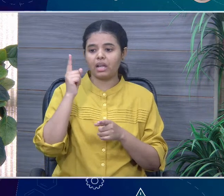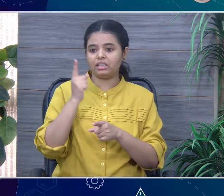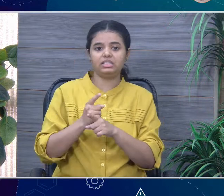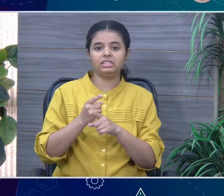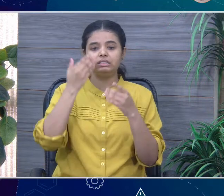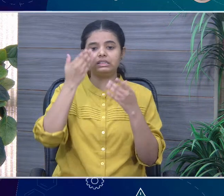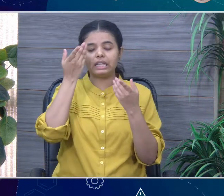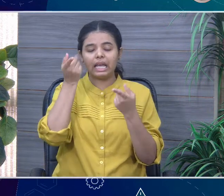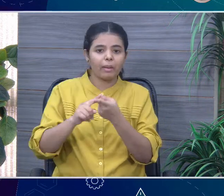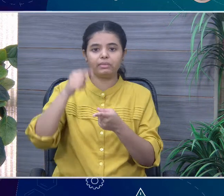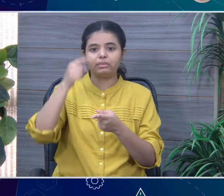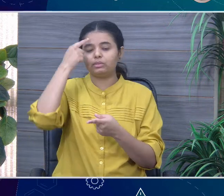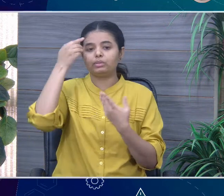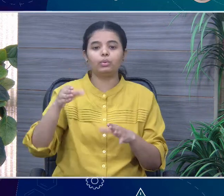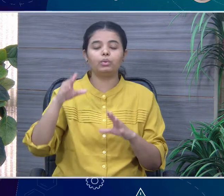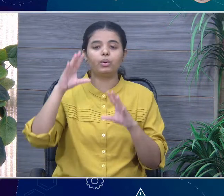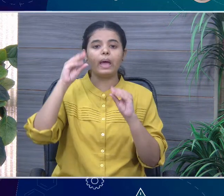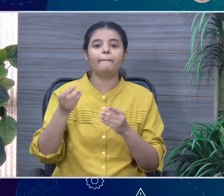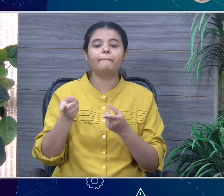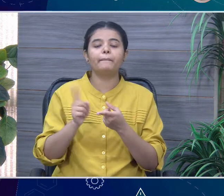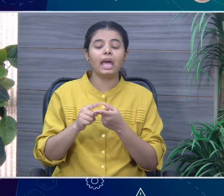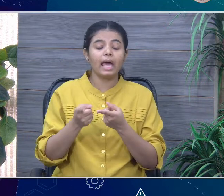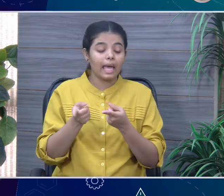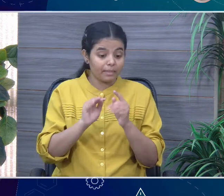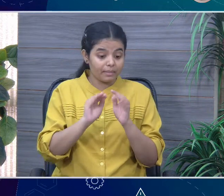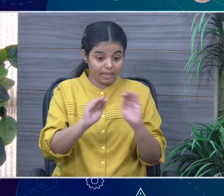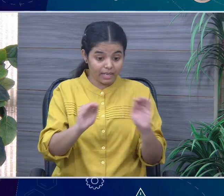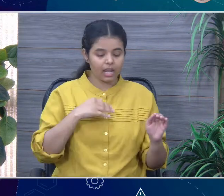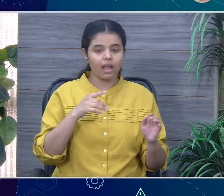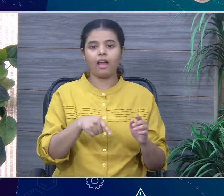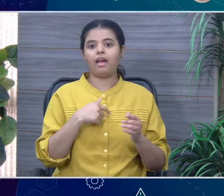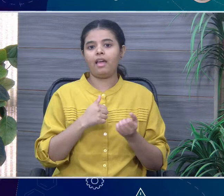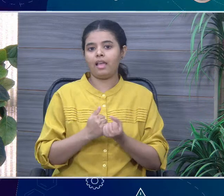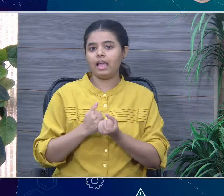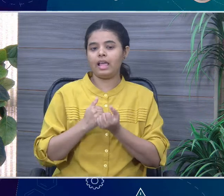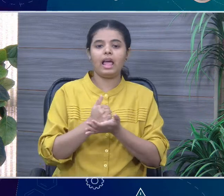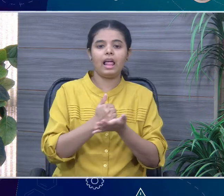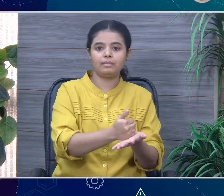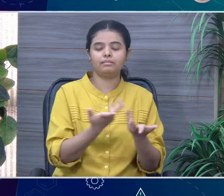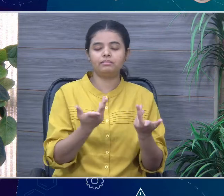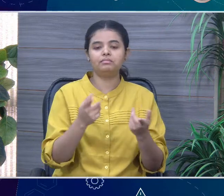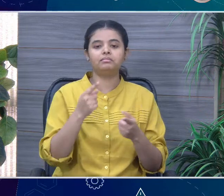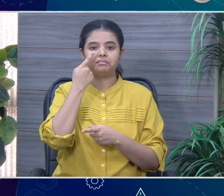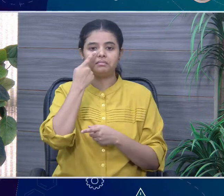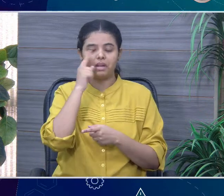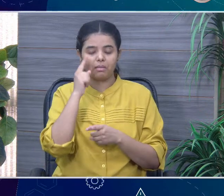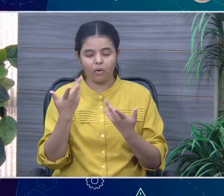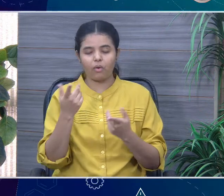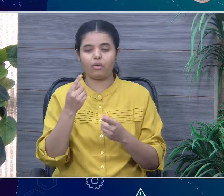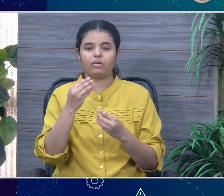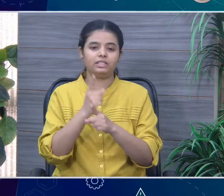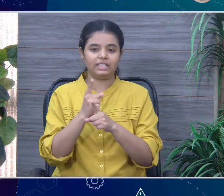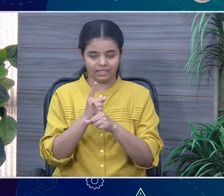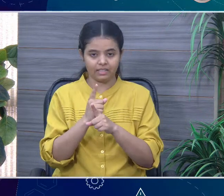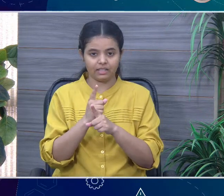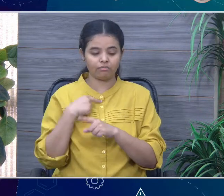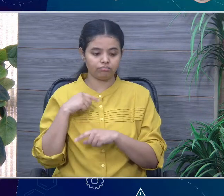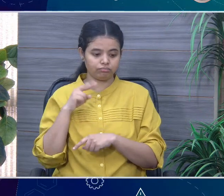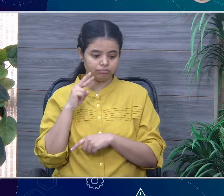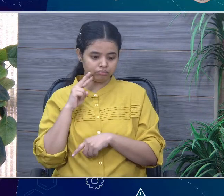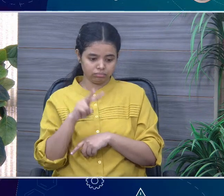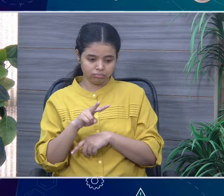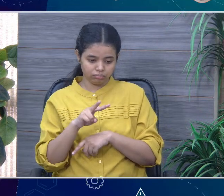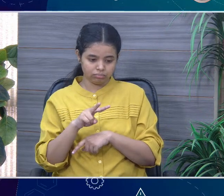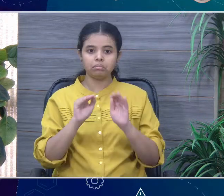can I help my child as a parent or as a teacher, to bring